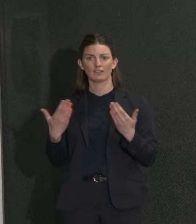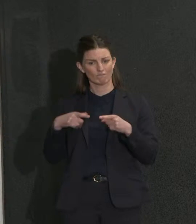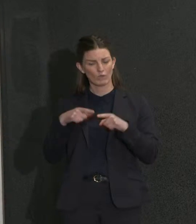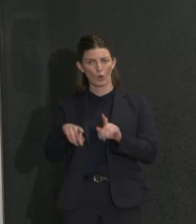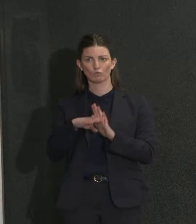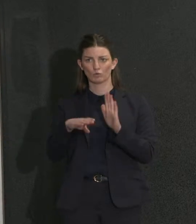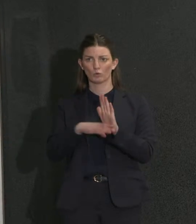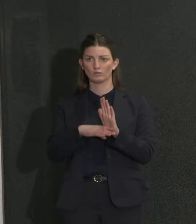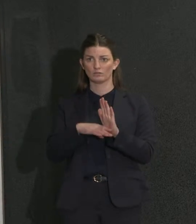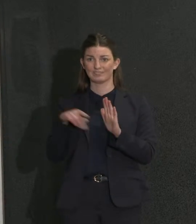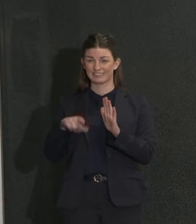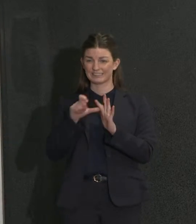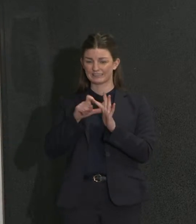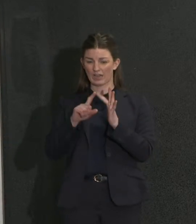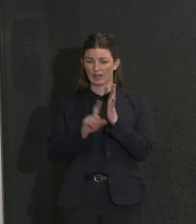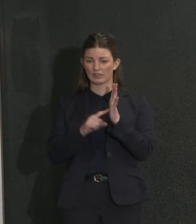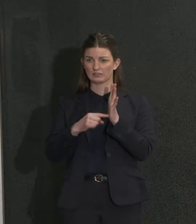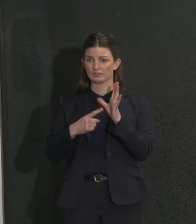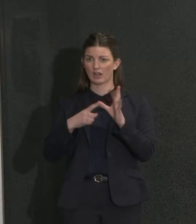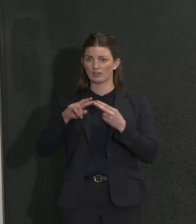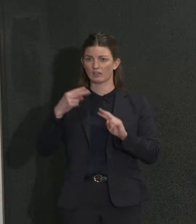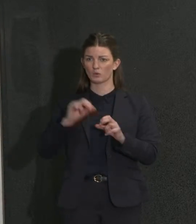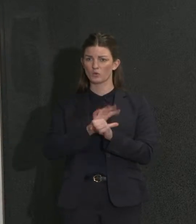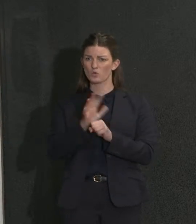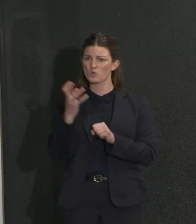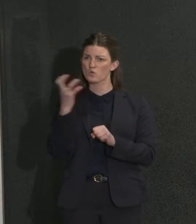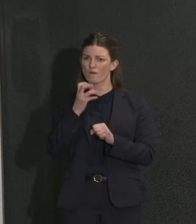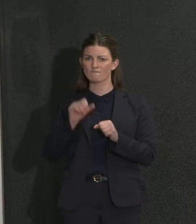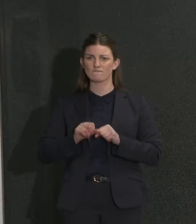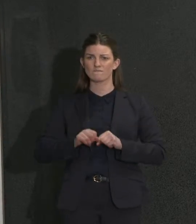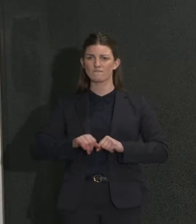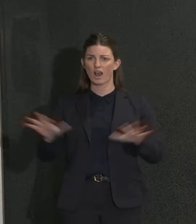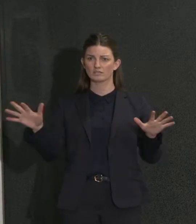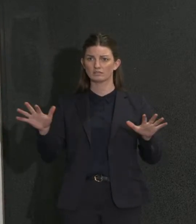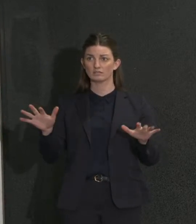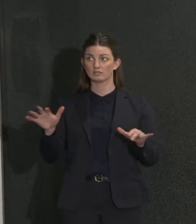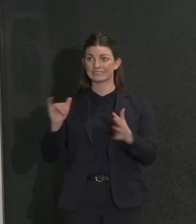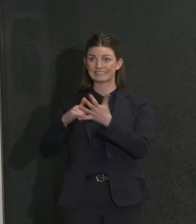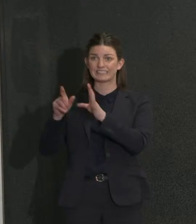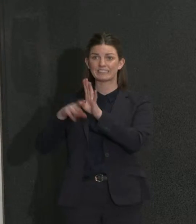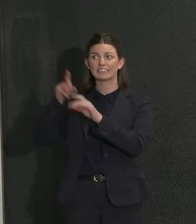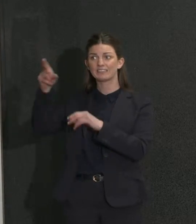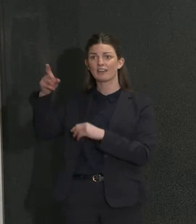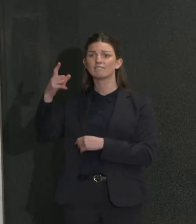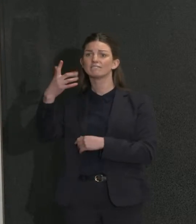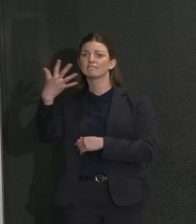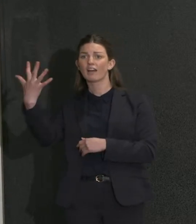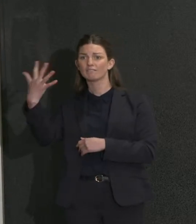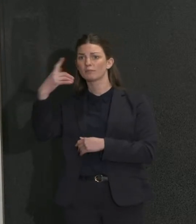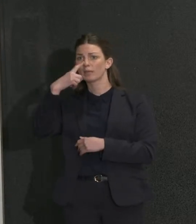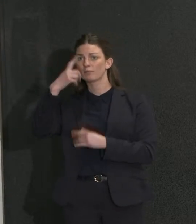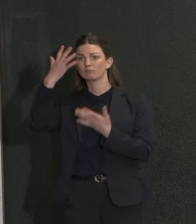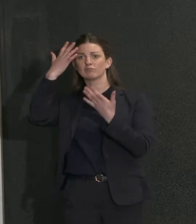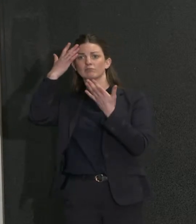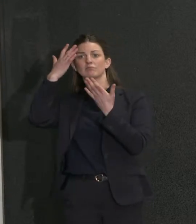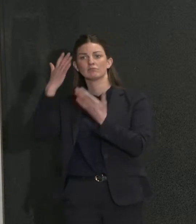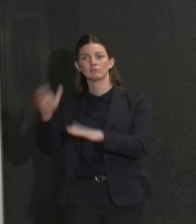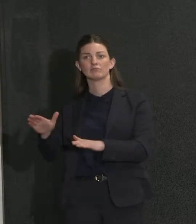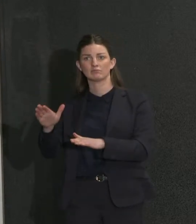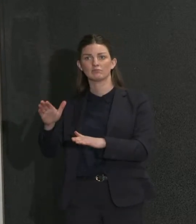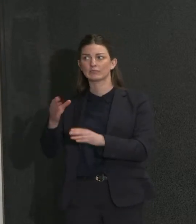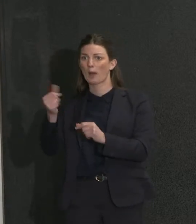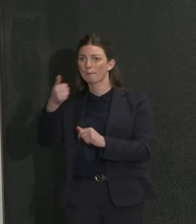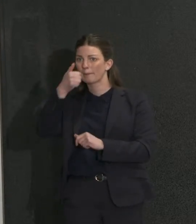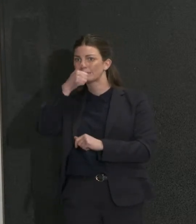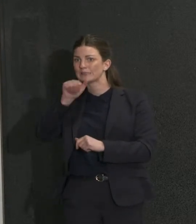so fast. We look up in Sydney today, 5 people who have lost their lives. I think some of those are in their 60s. You know, we saw